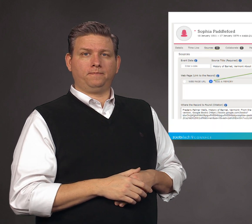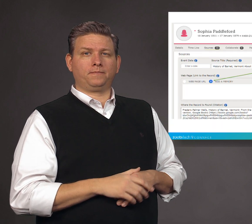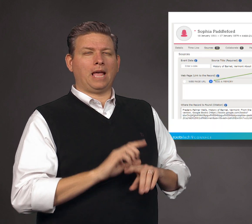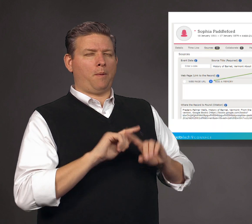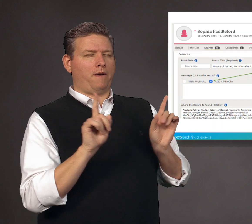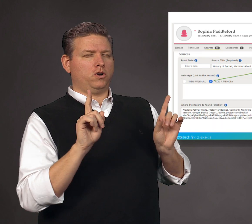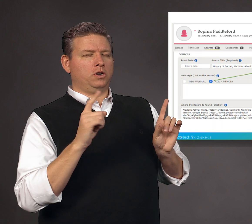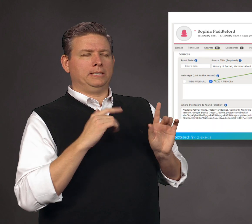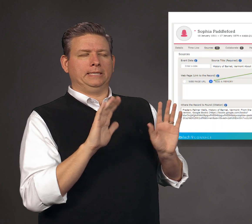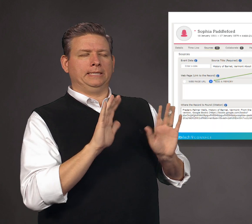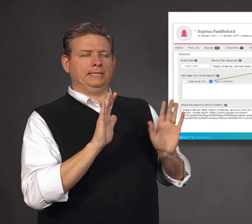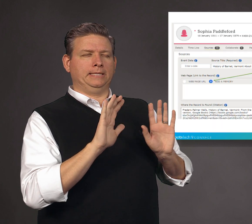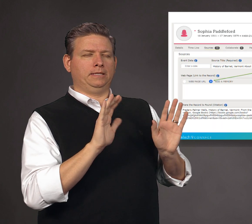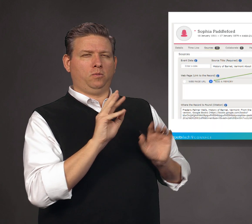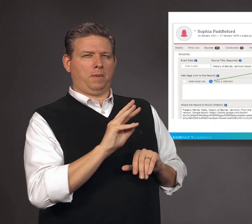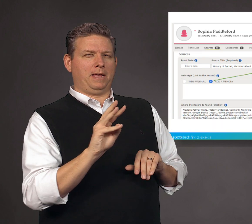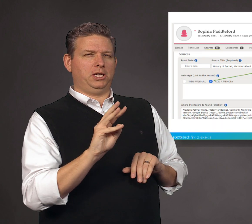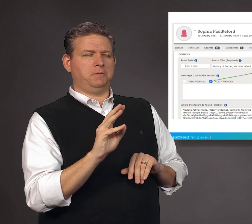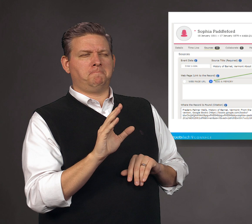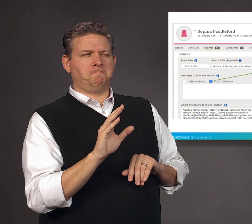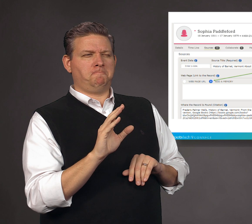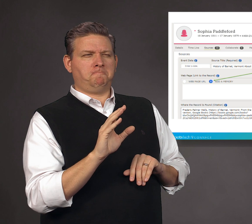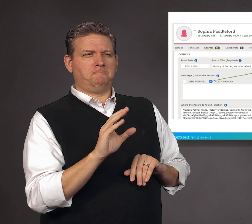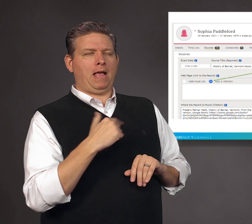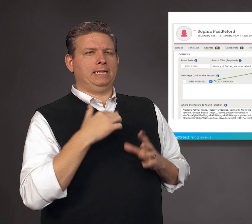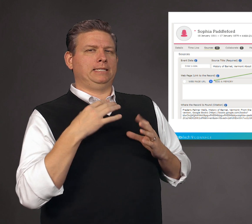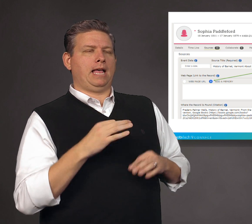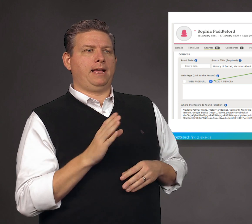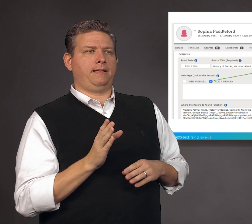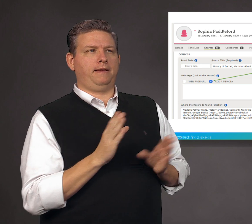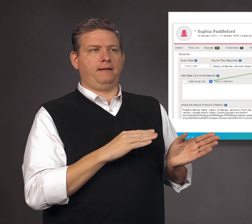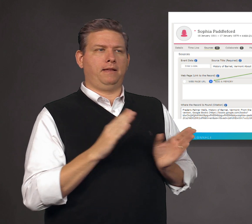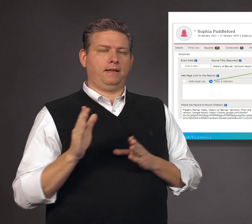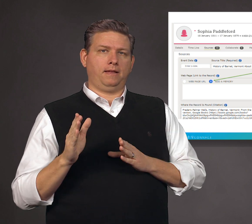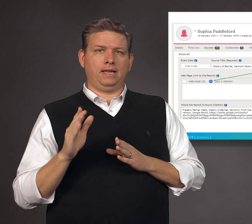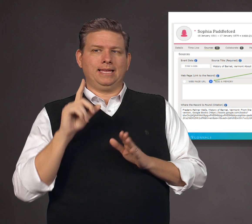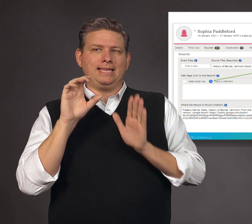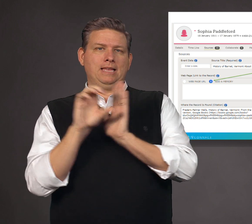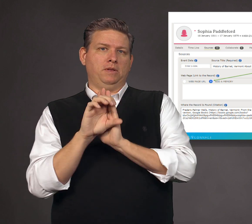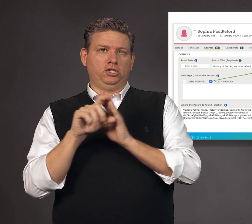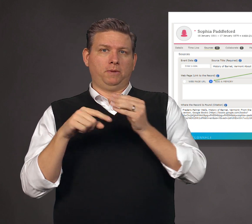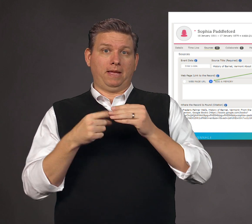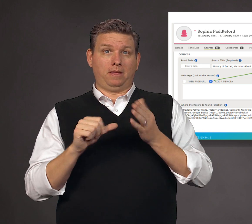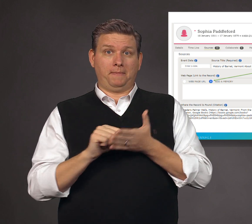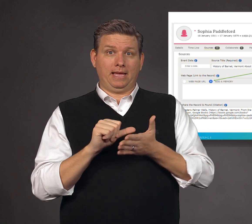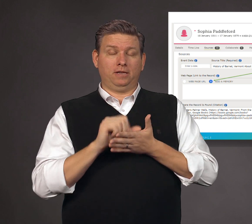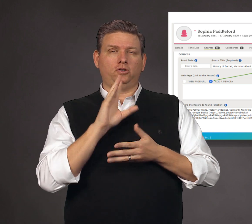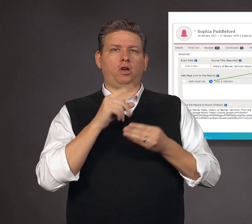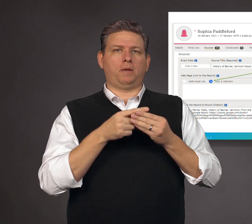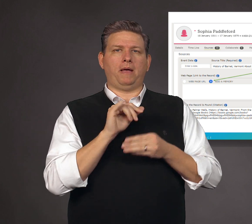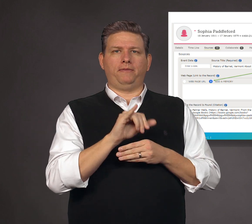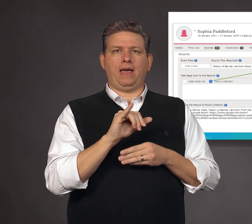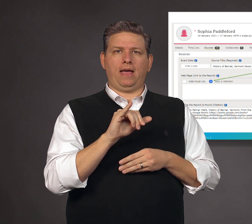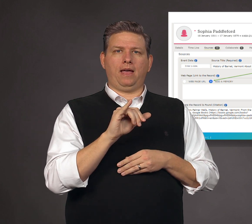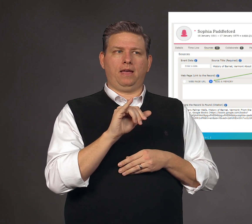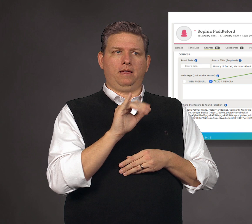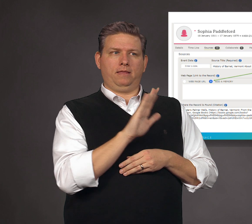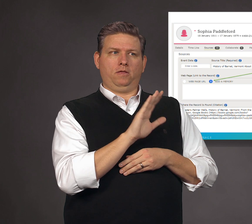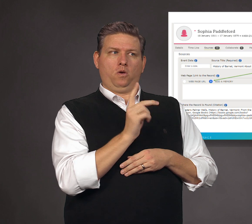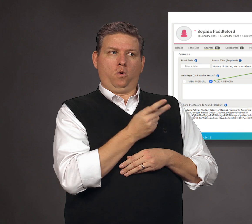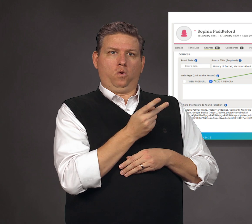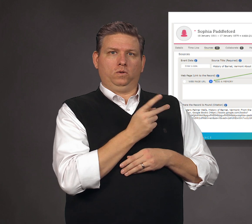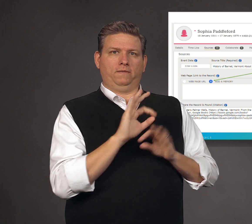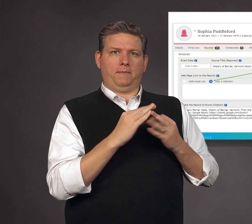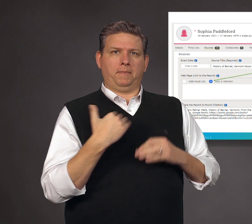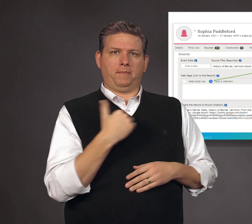However, I decided that instead of the web page URL, I would like to add an image of the page that talks about Albert and Sophia, so I switched